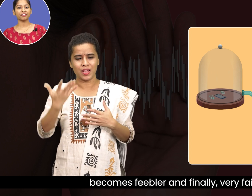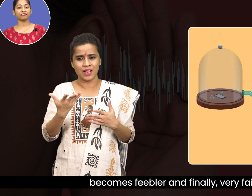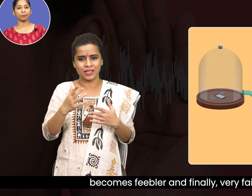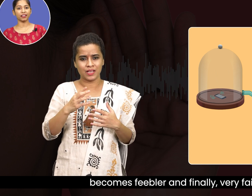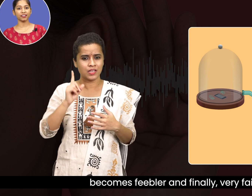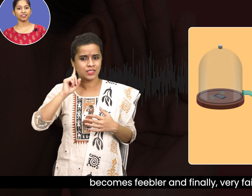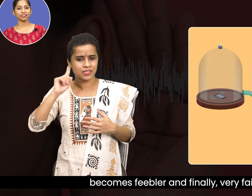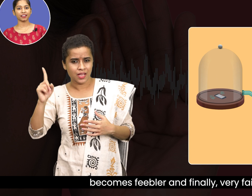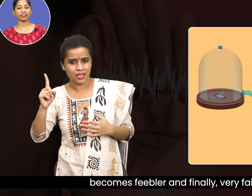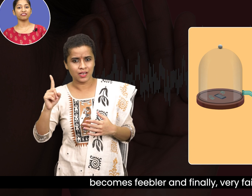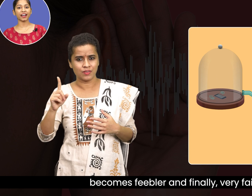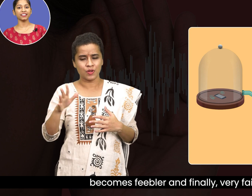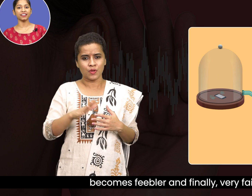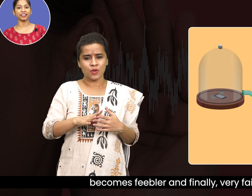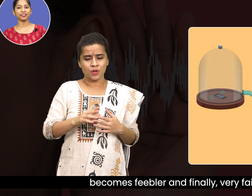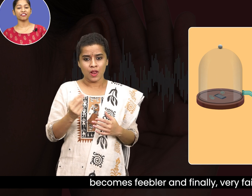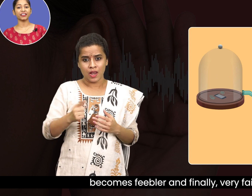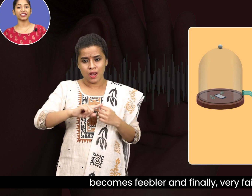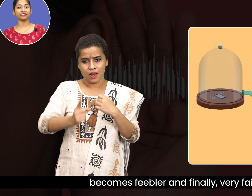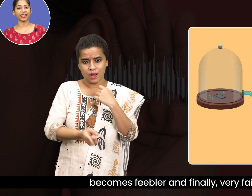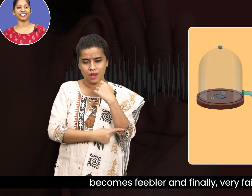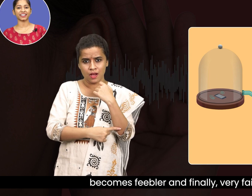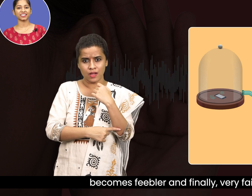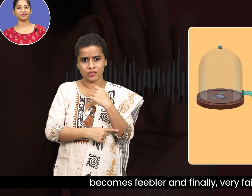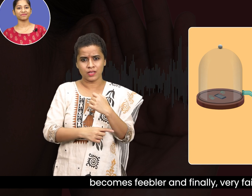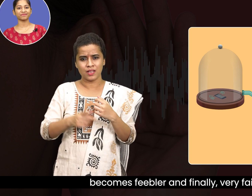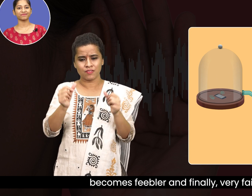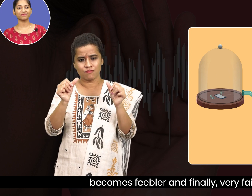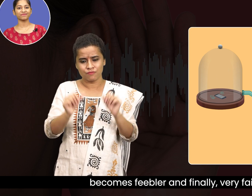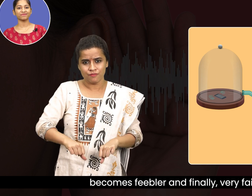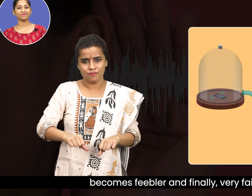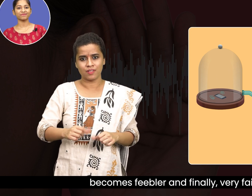becomes feebler and finally very faint.